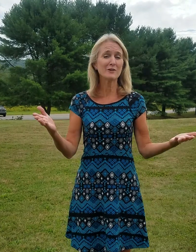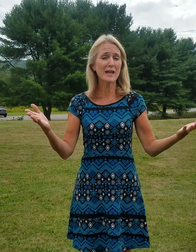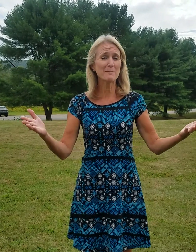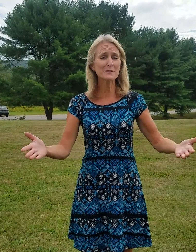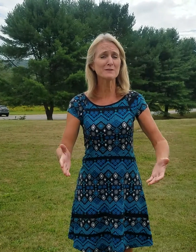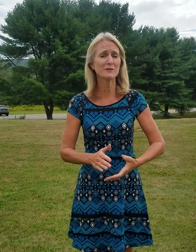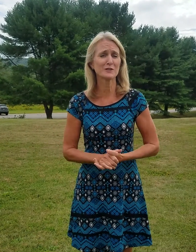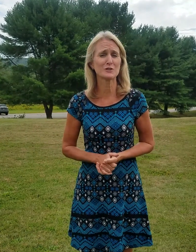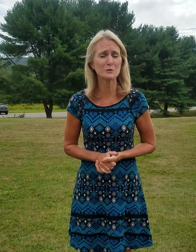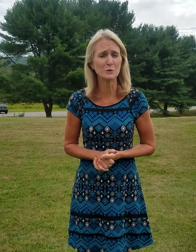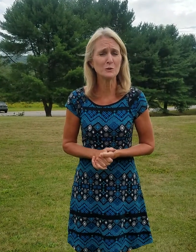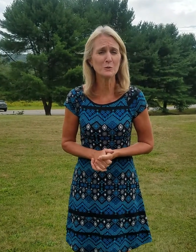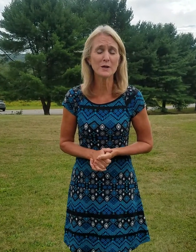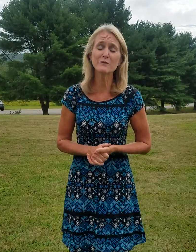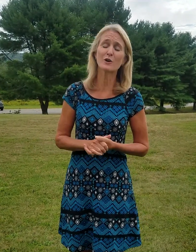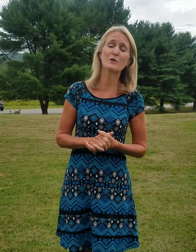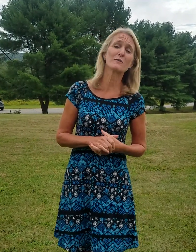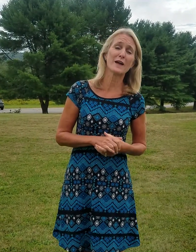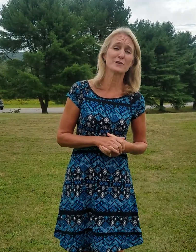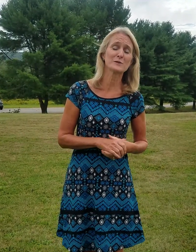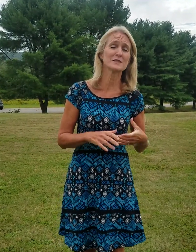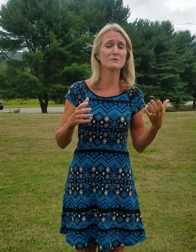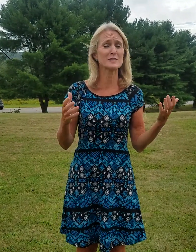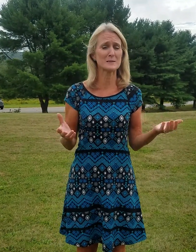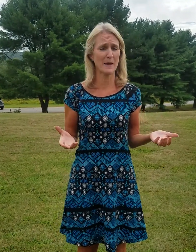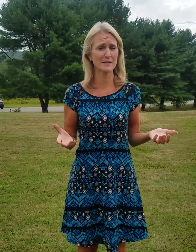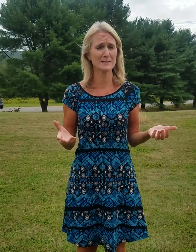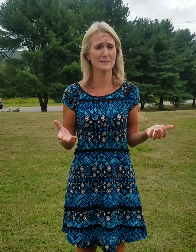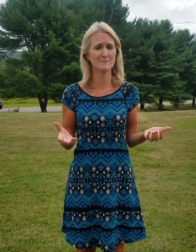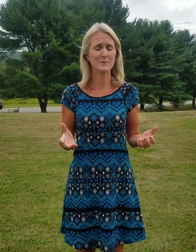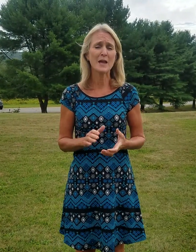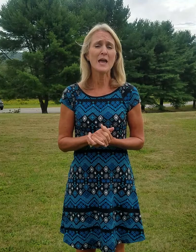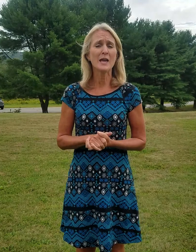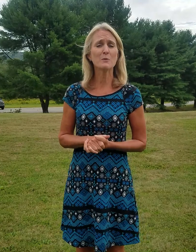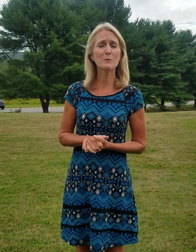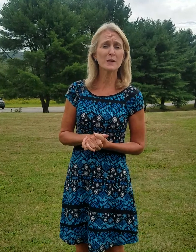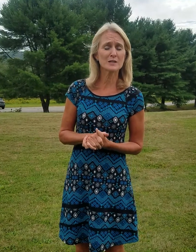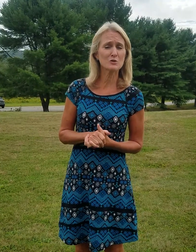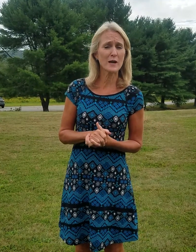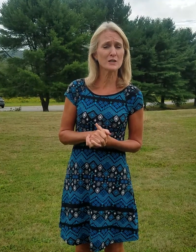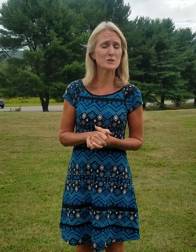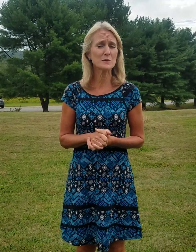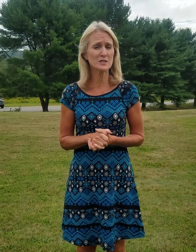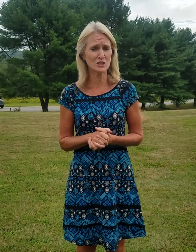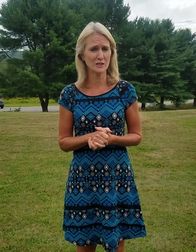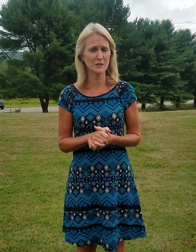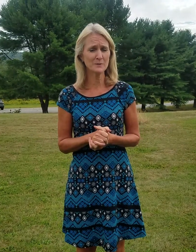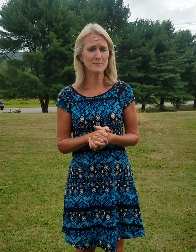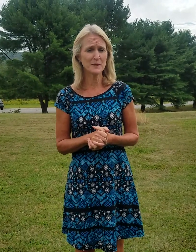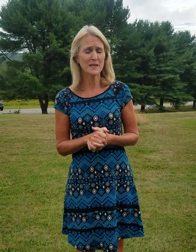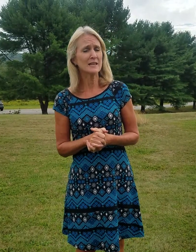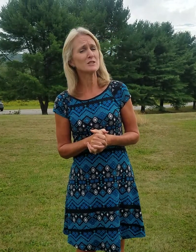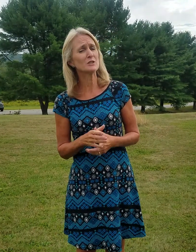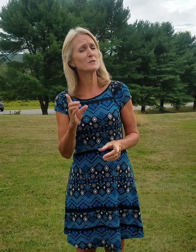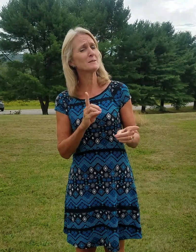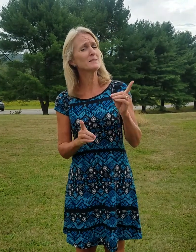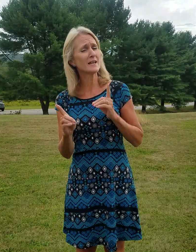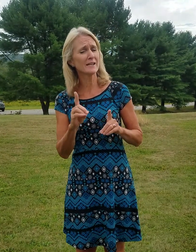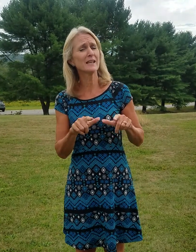at Appleton Village School, one of our core values is respect. And what we're going to try and do this year is to use some sign language